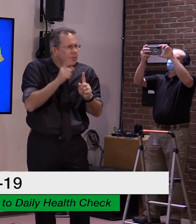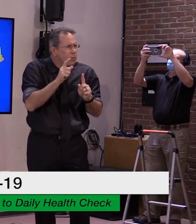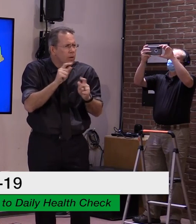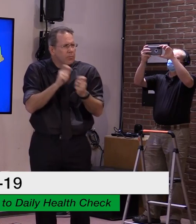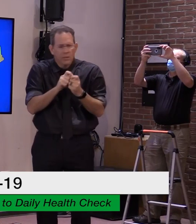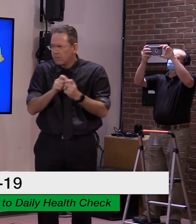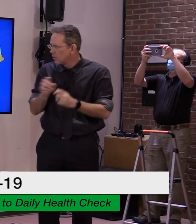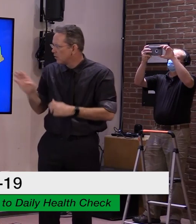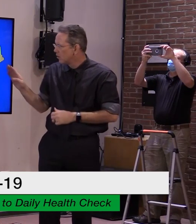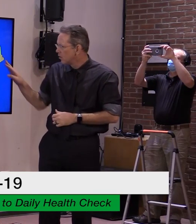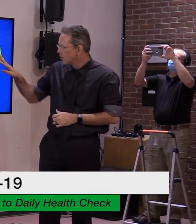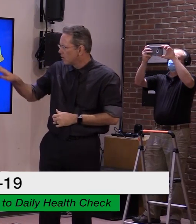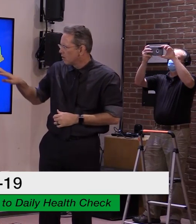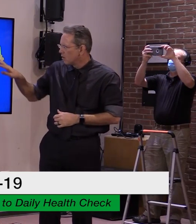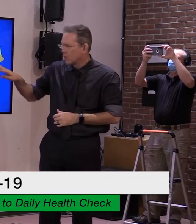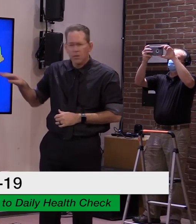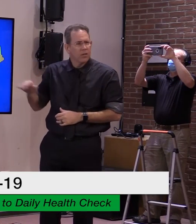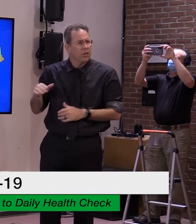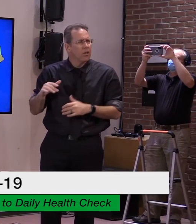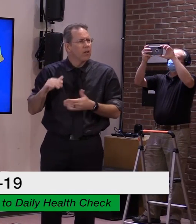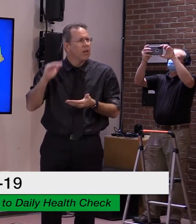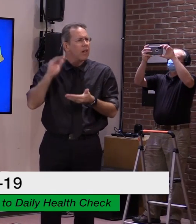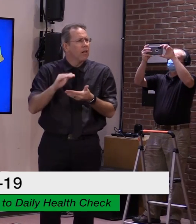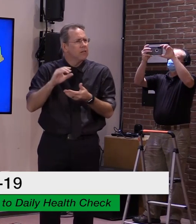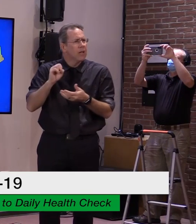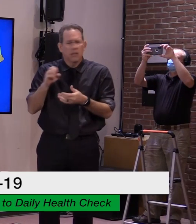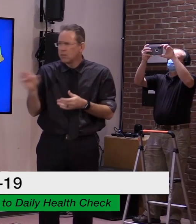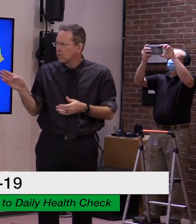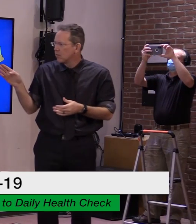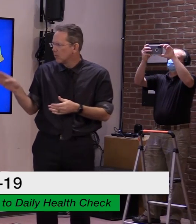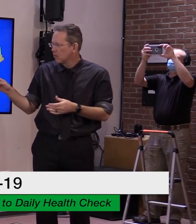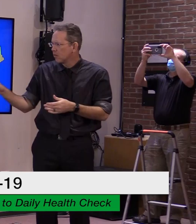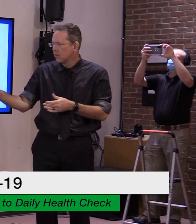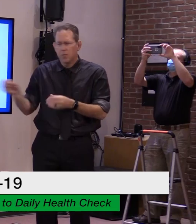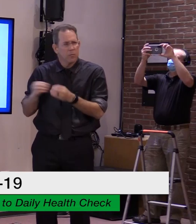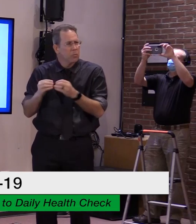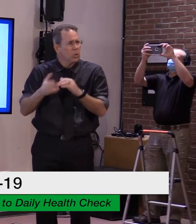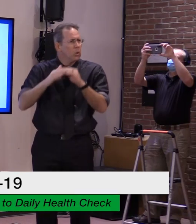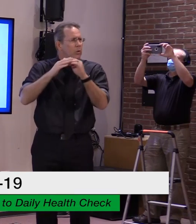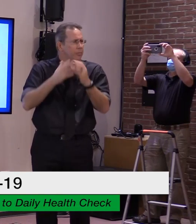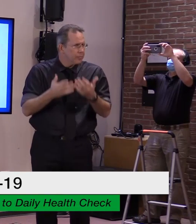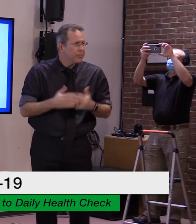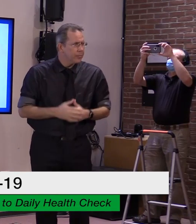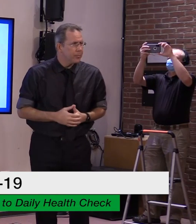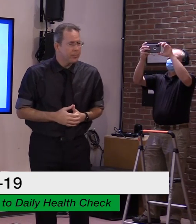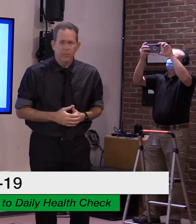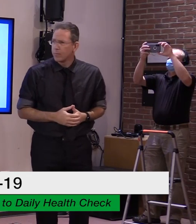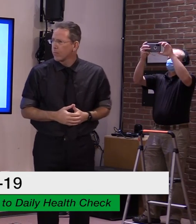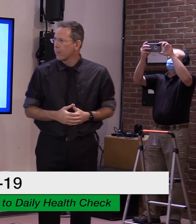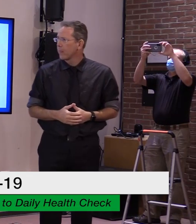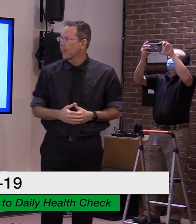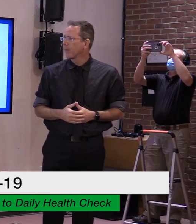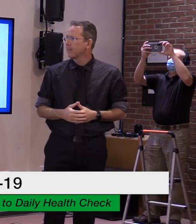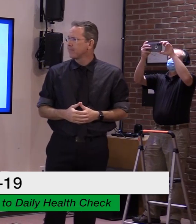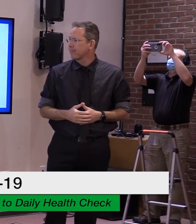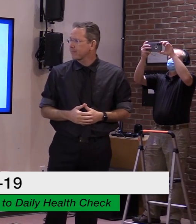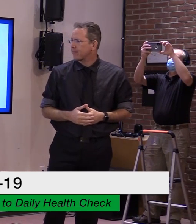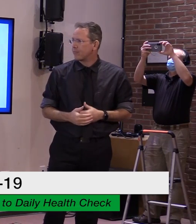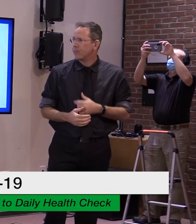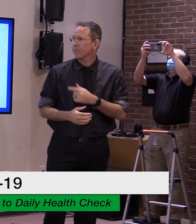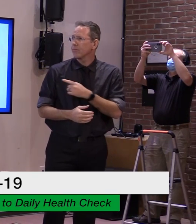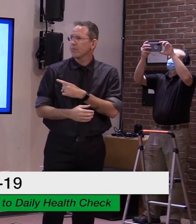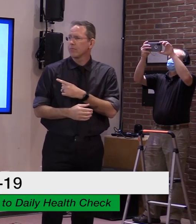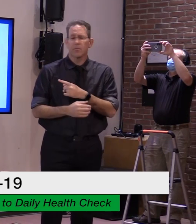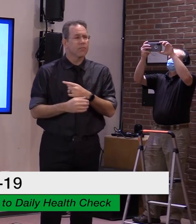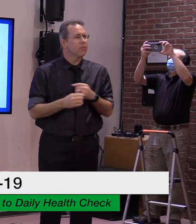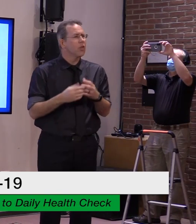considerable growth in cases unfortunately one of those areas of growth is right here in vermont when you